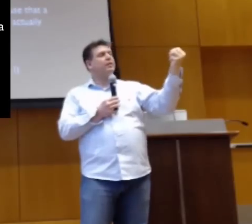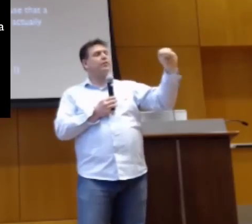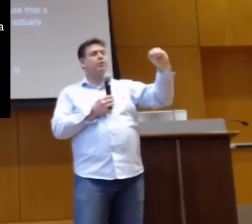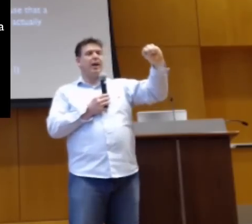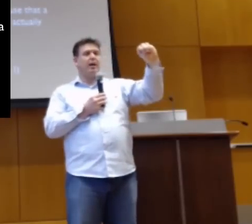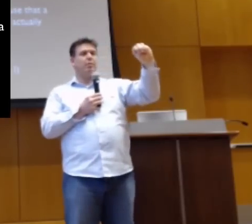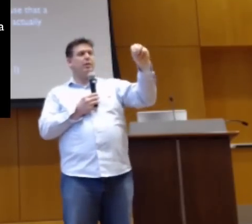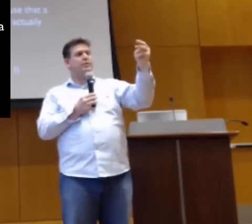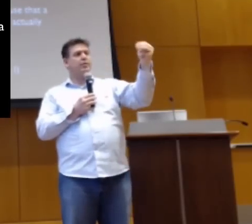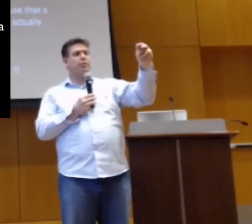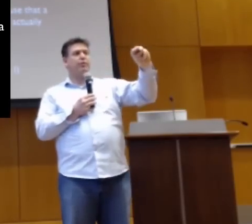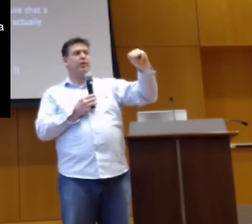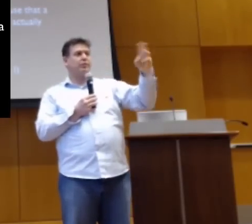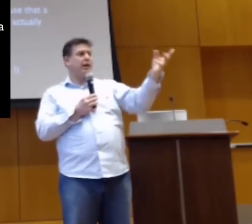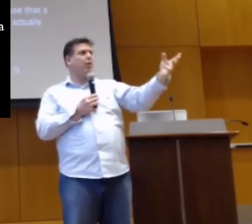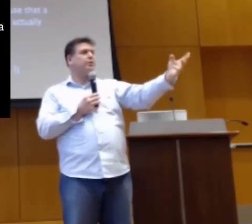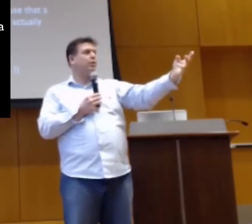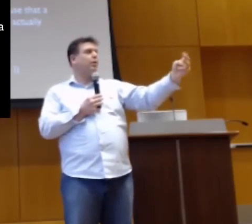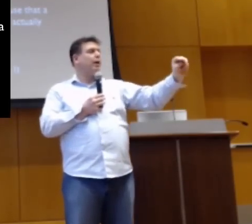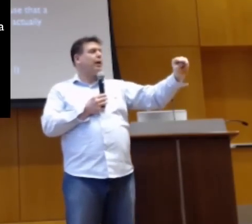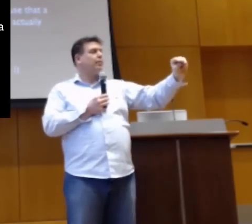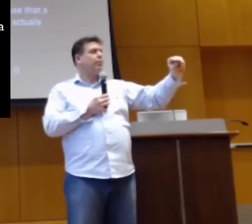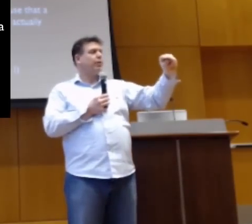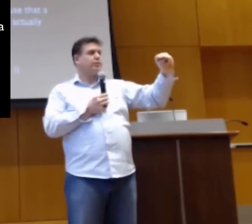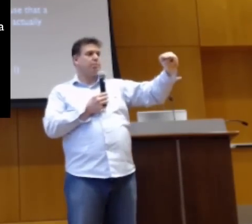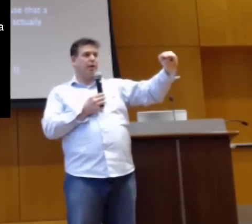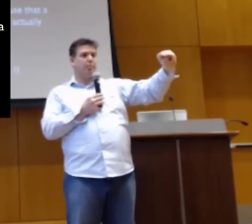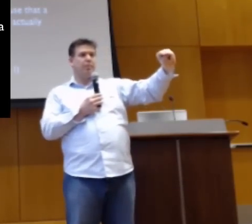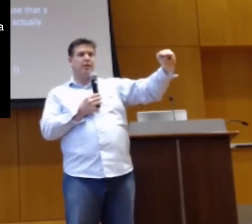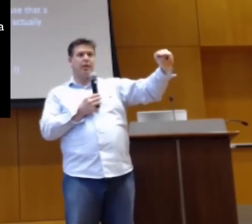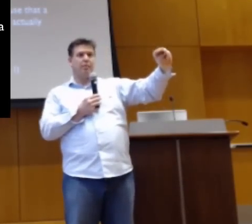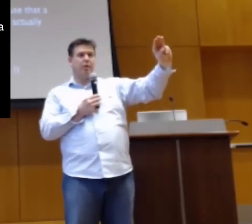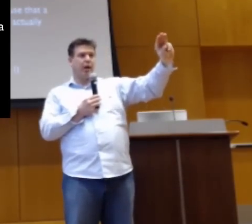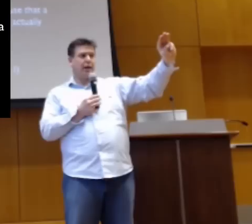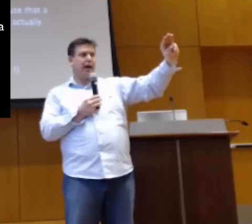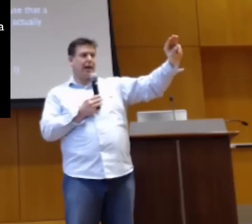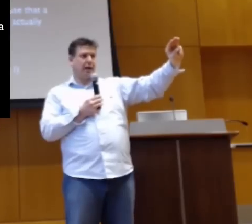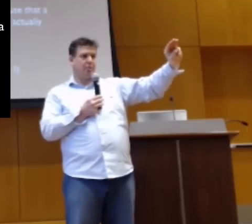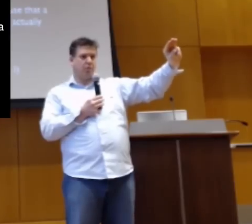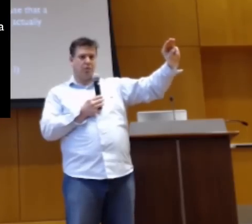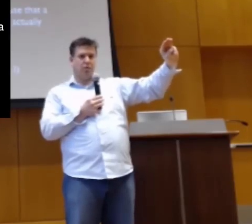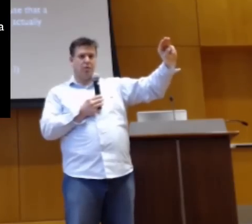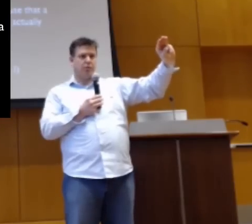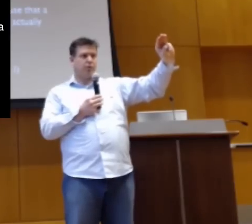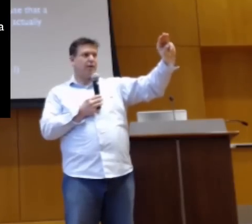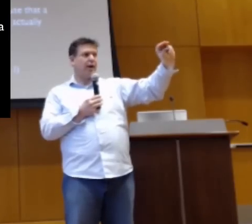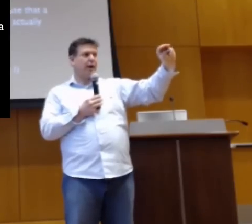salient feature of M, it's the three fingers. Now also, there is a medial M and a high M. So you have high